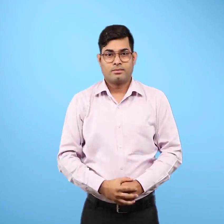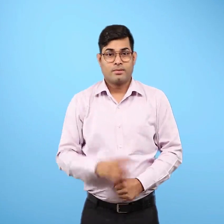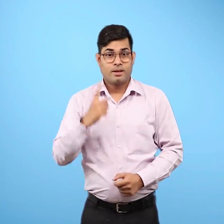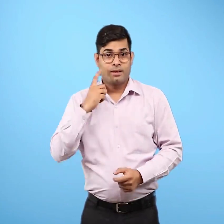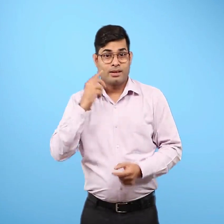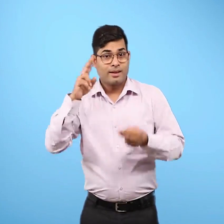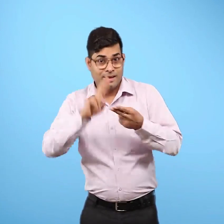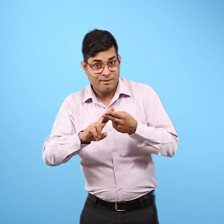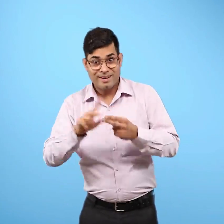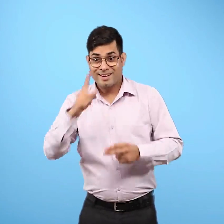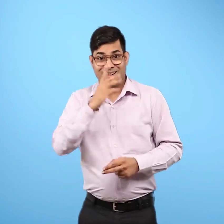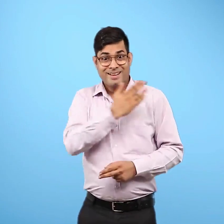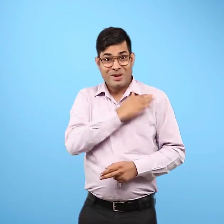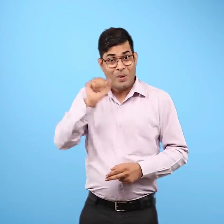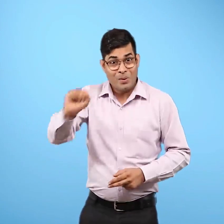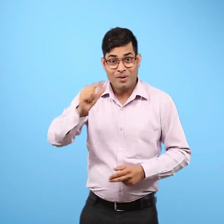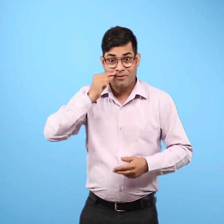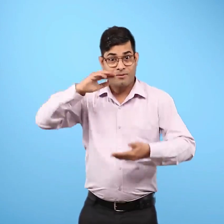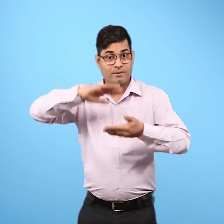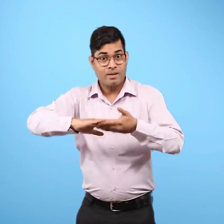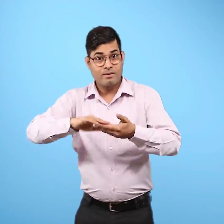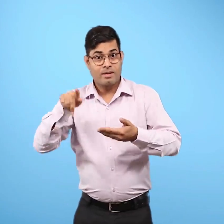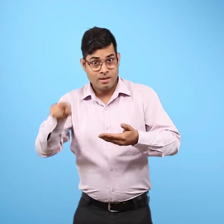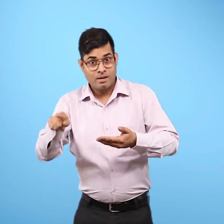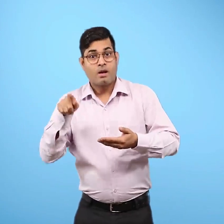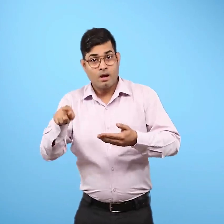If her husband works for 42 days,